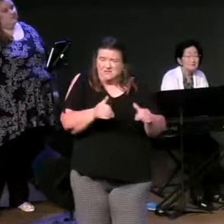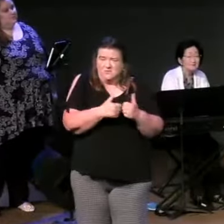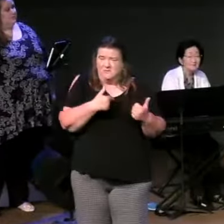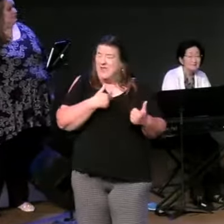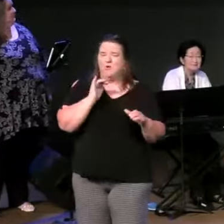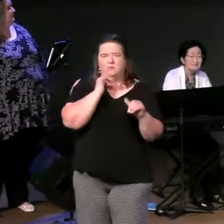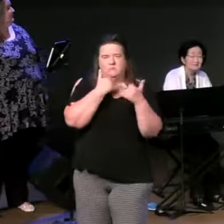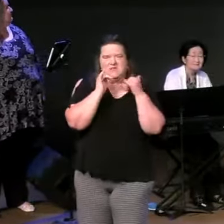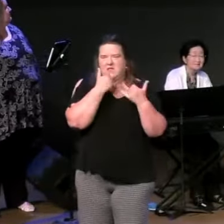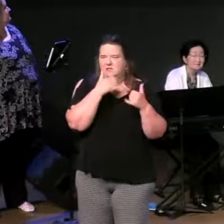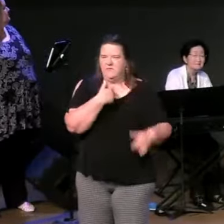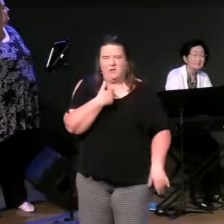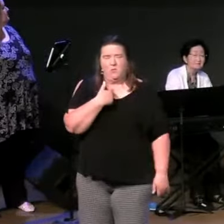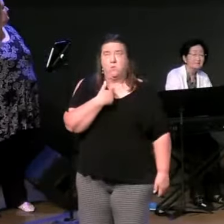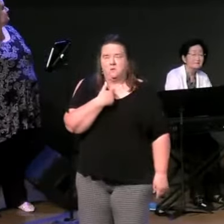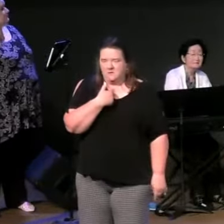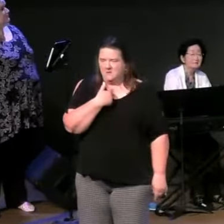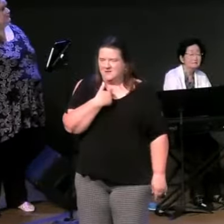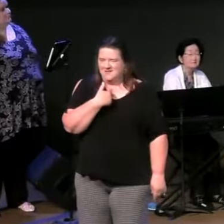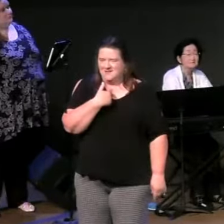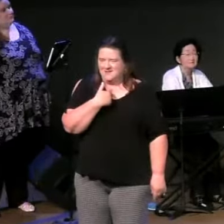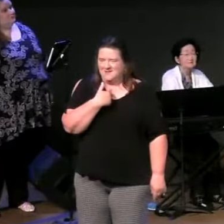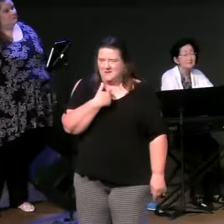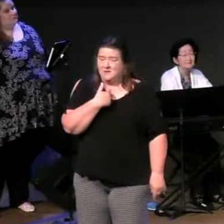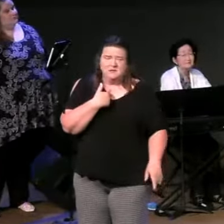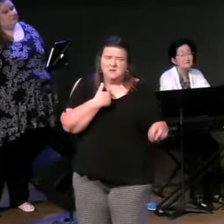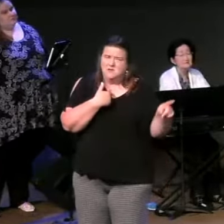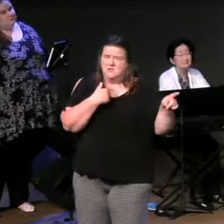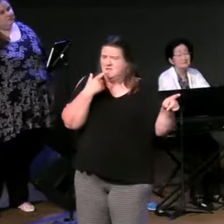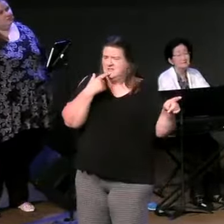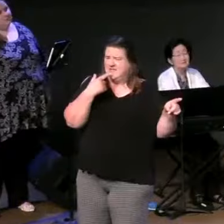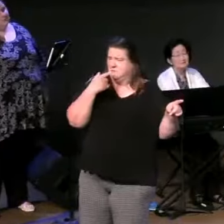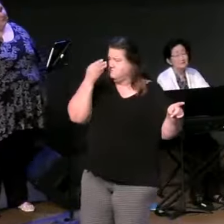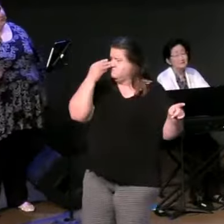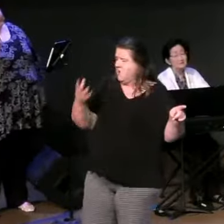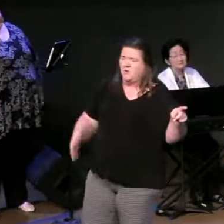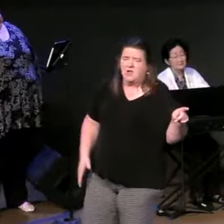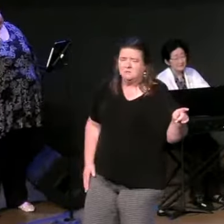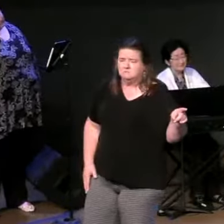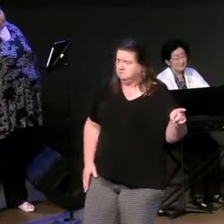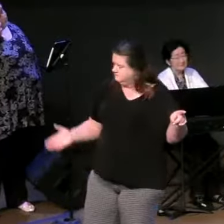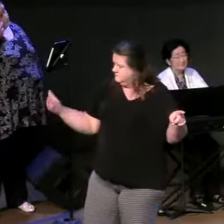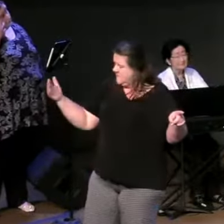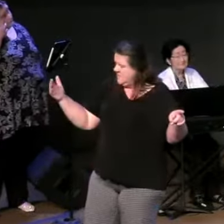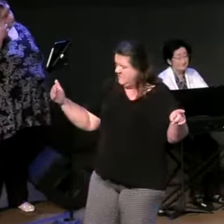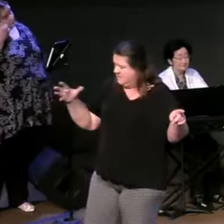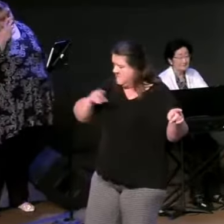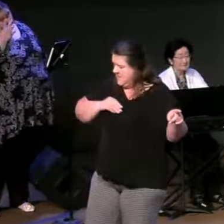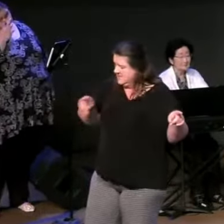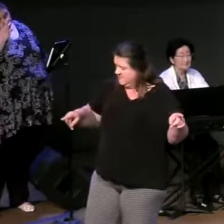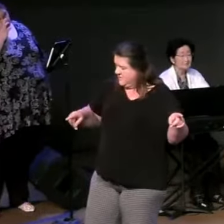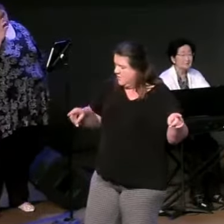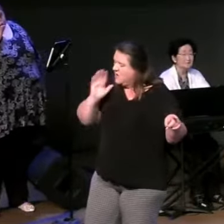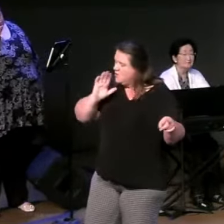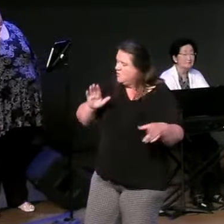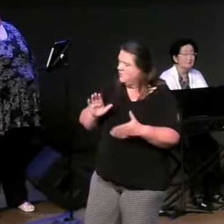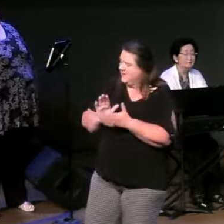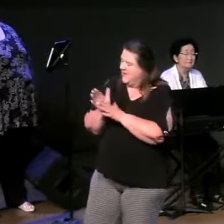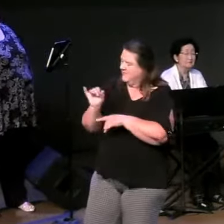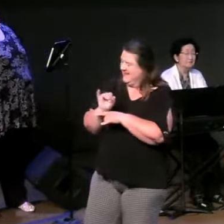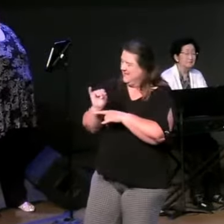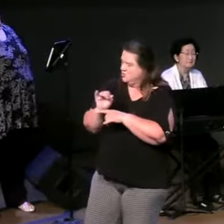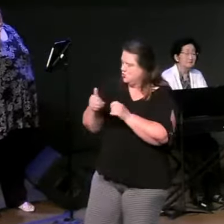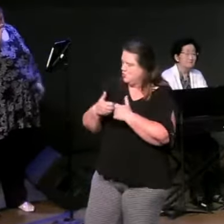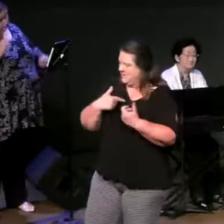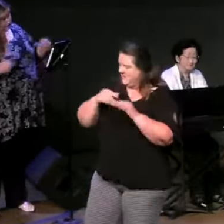mistakes and said, I'm not only going to take you in as you are, I'm going to make you my intern. I'm going to teach